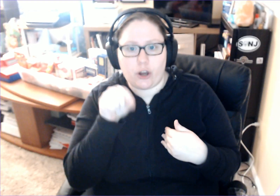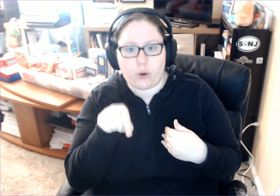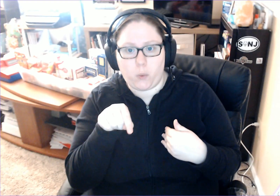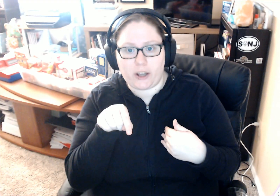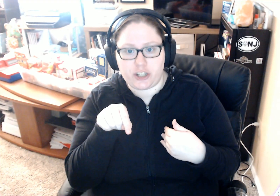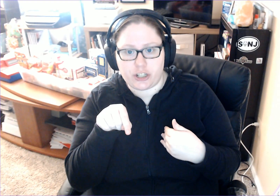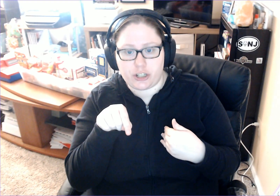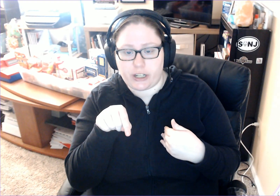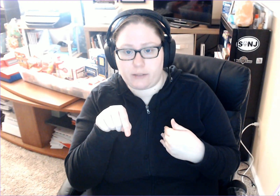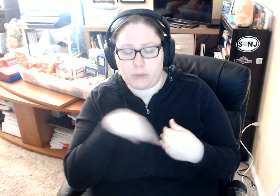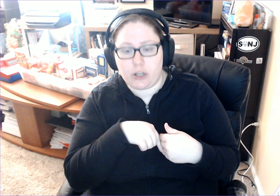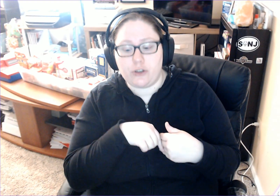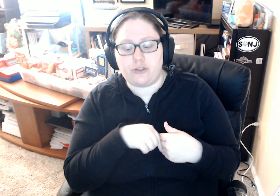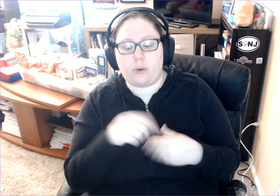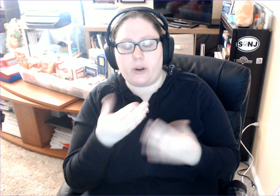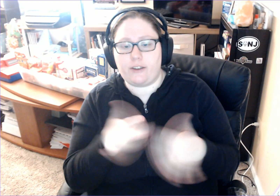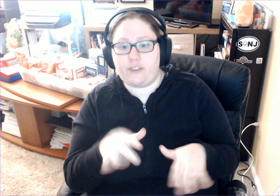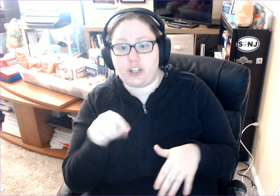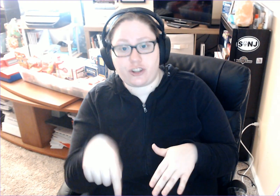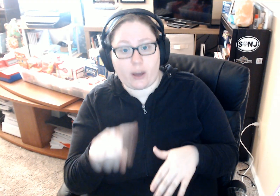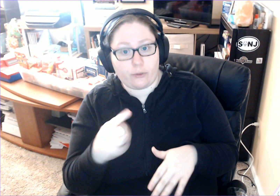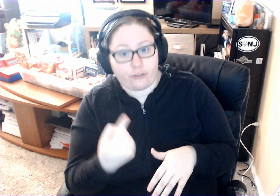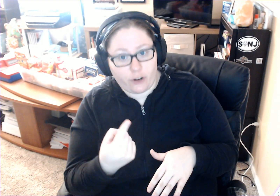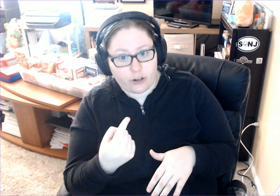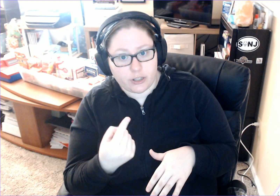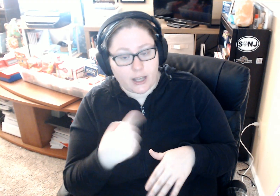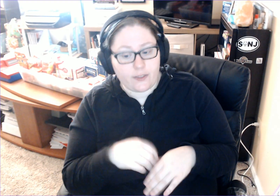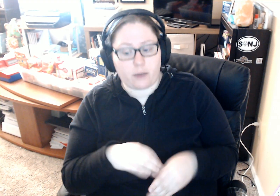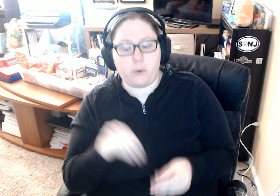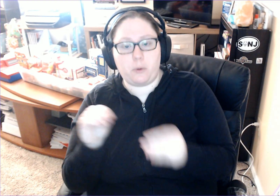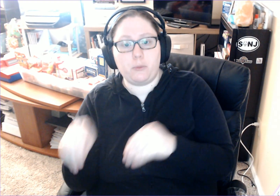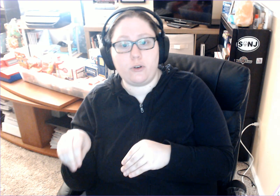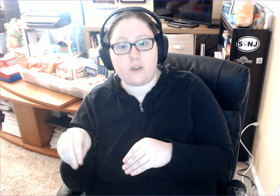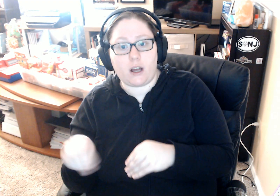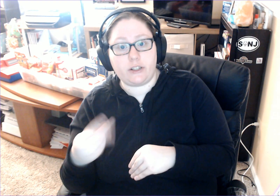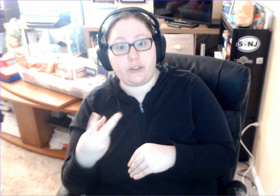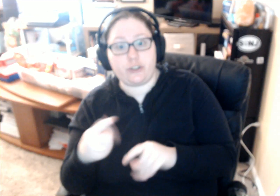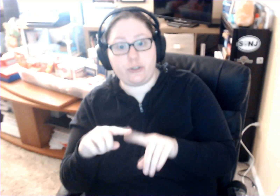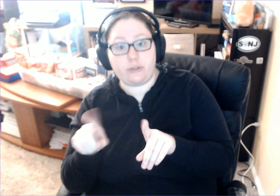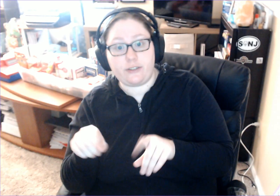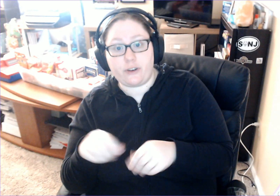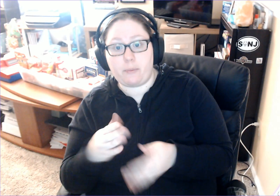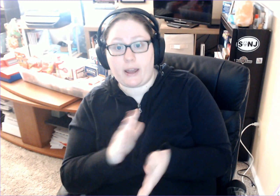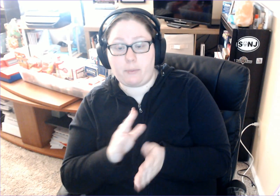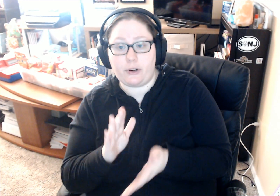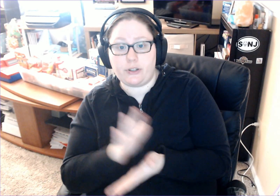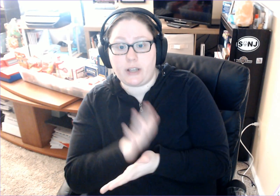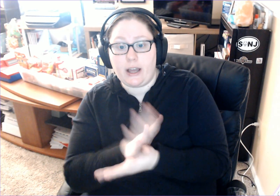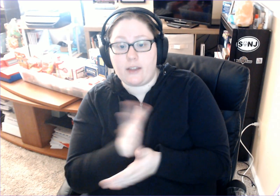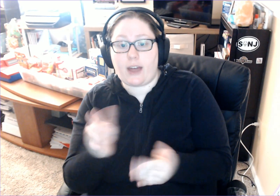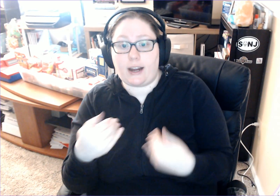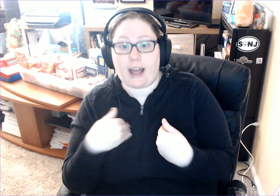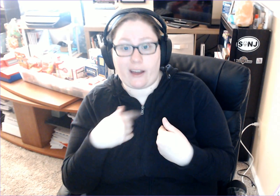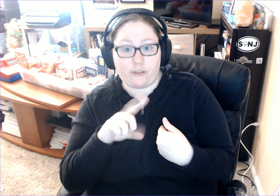question sheet. So we're going to finish that one first, and then we will move on to the two different papers that have